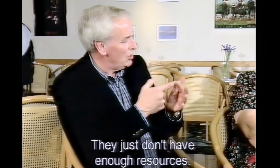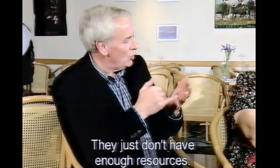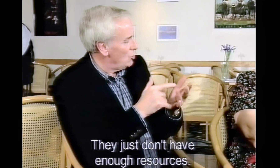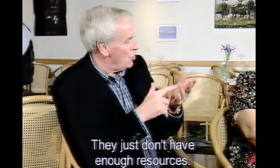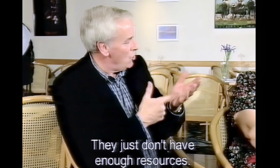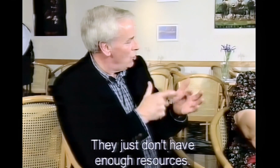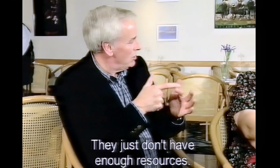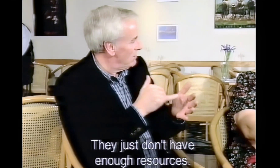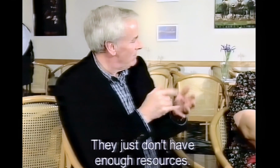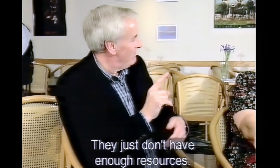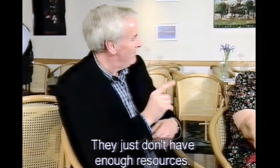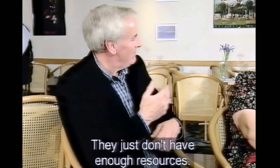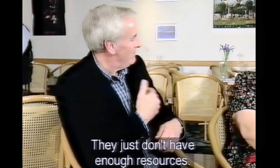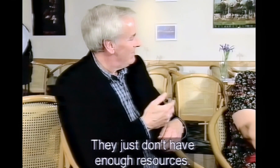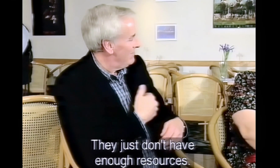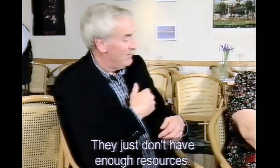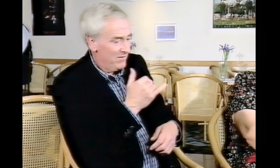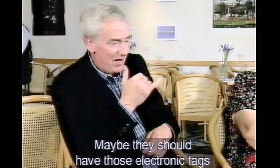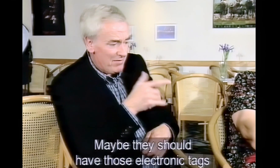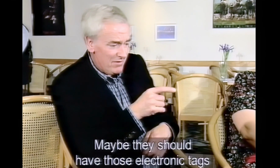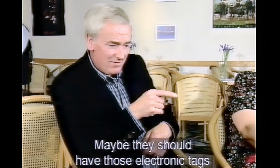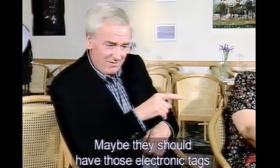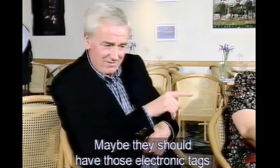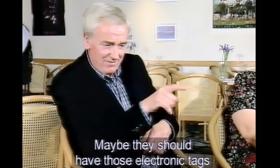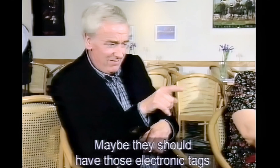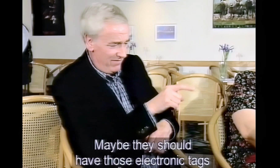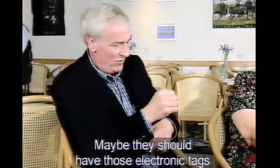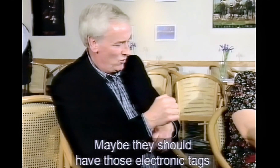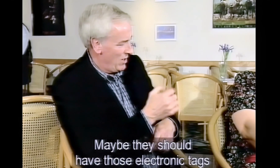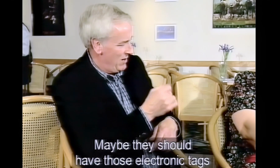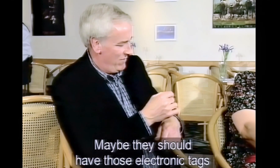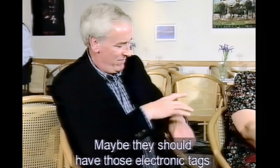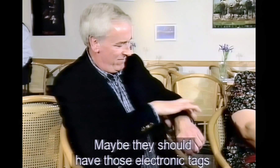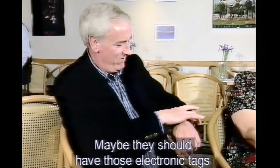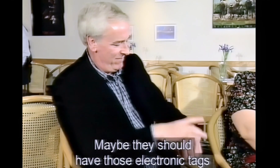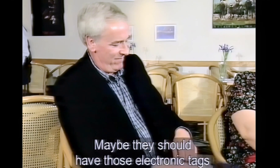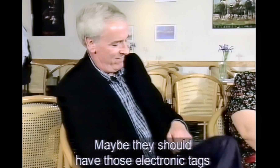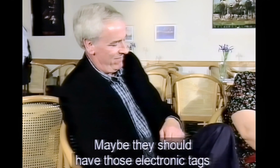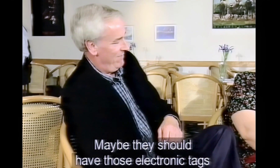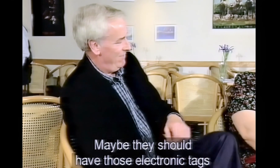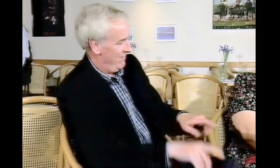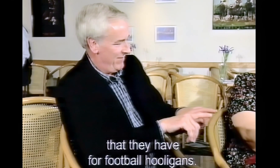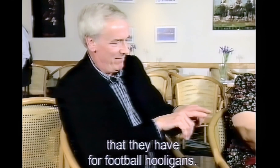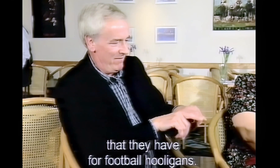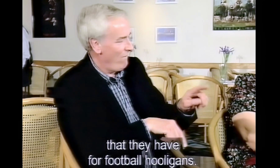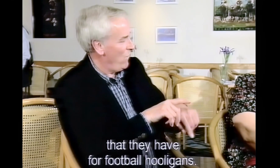resources. Maybe they should have those electronic tags that they have for football